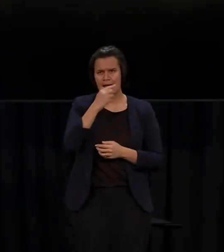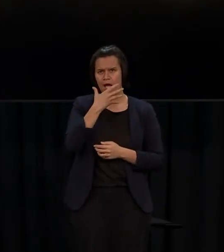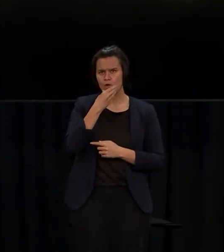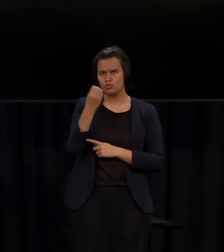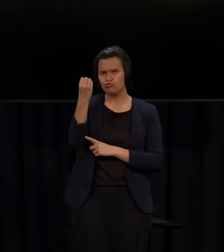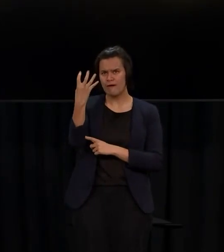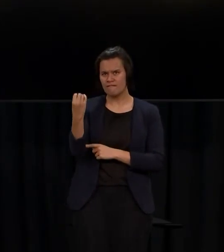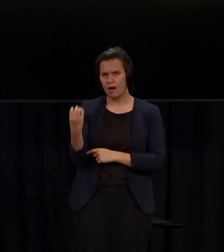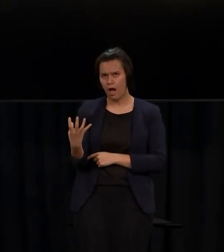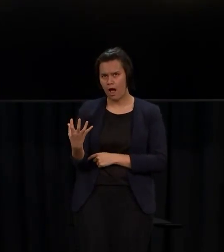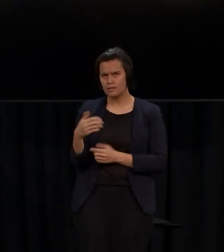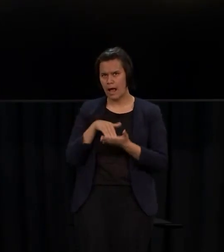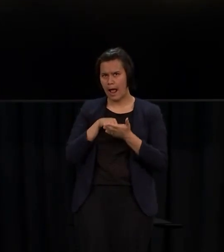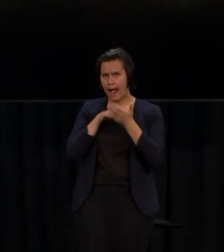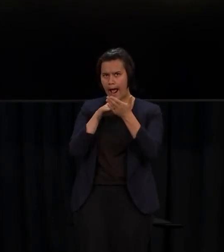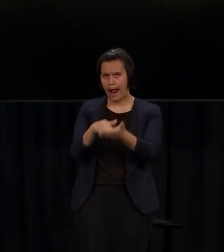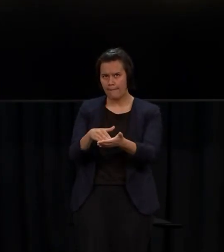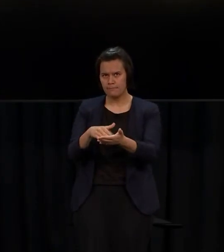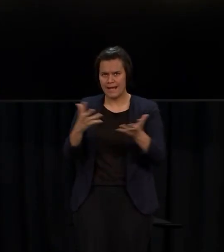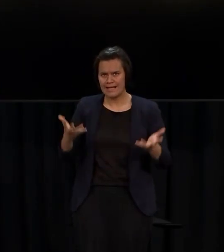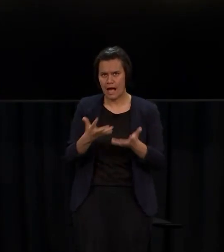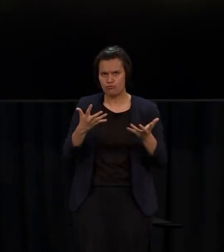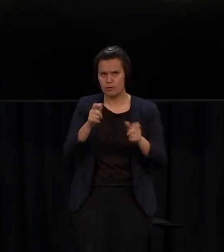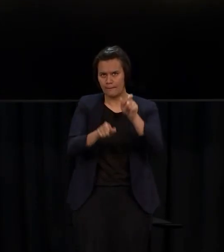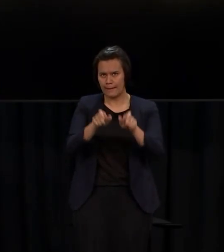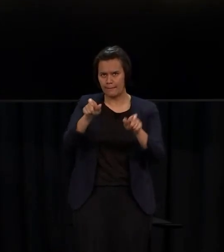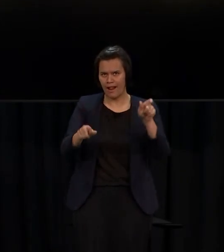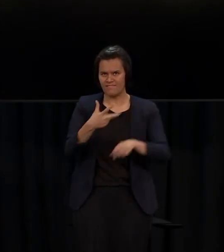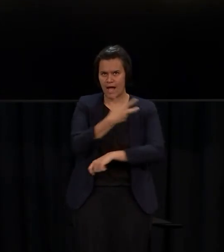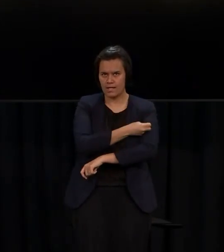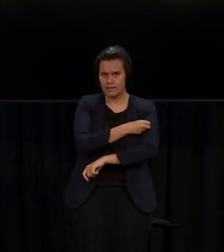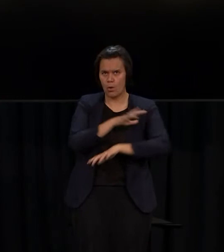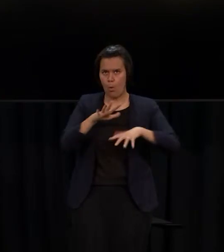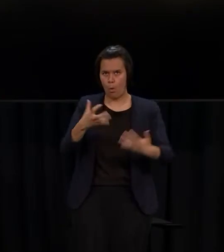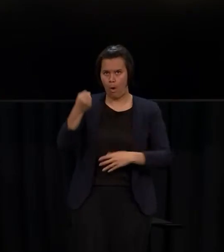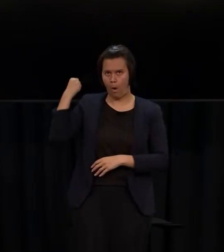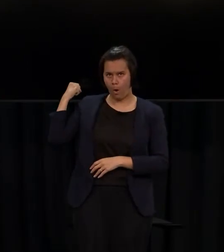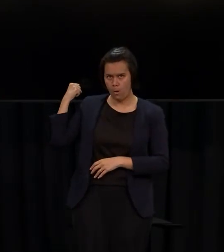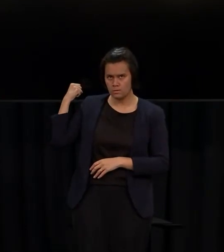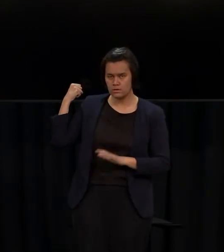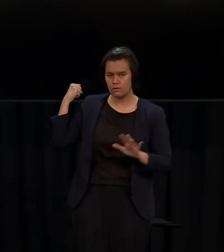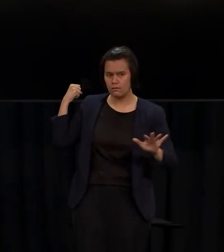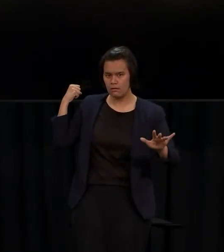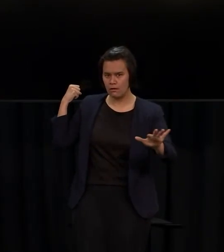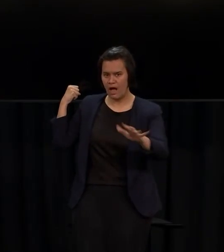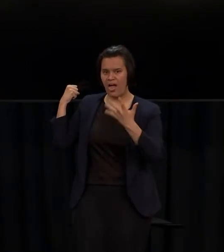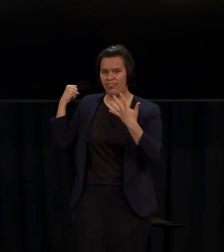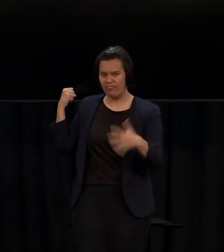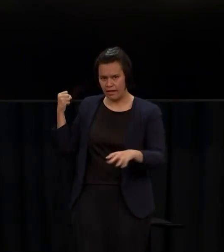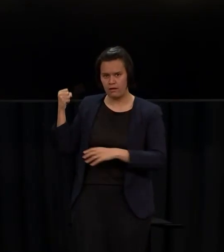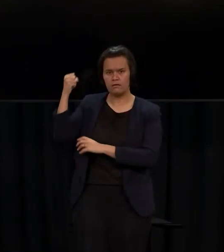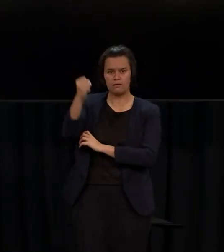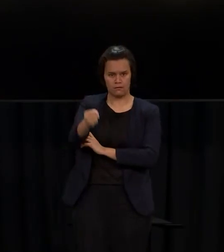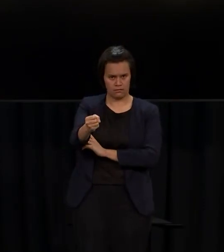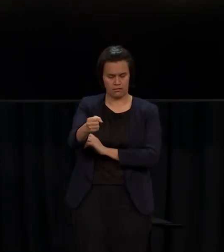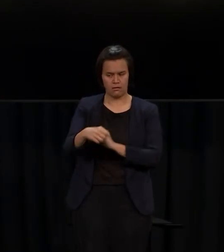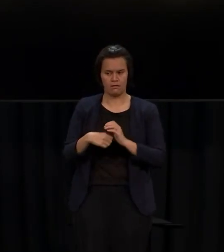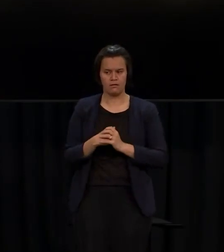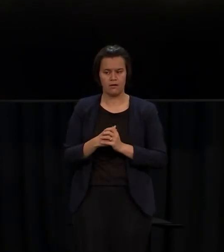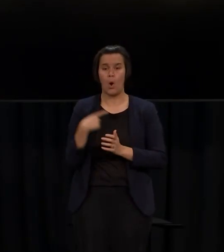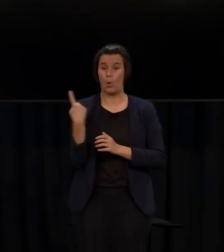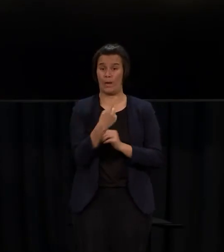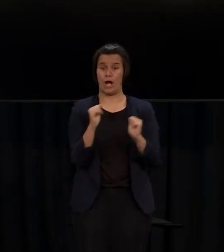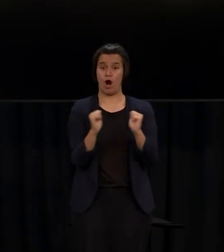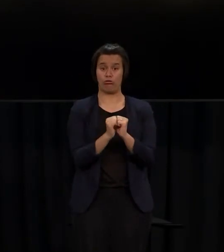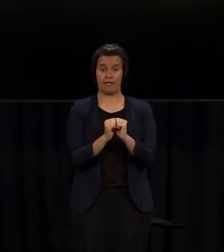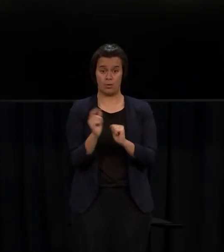should we wait till we have high vaccines before we move into it? Now, the view of the experts was the latter, that we should have high vaccination rates before we